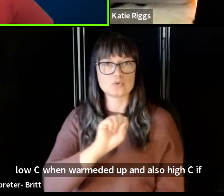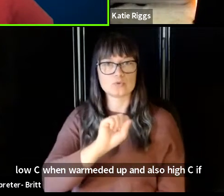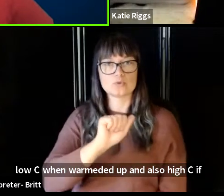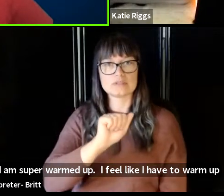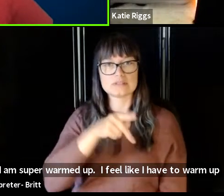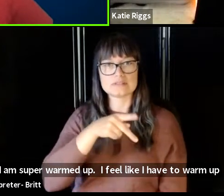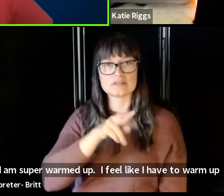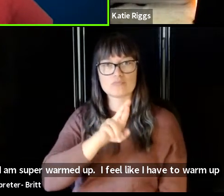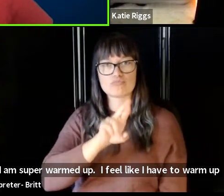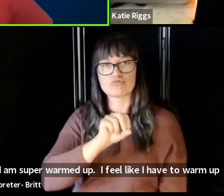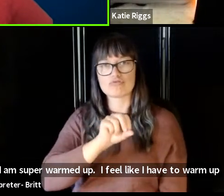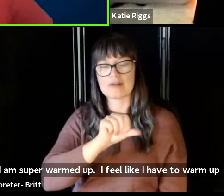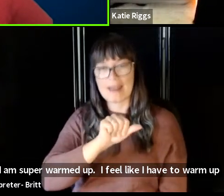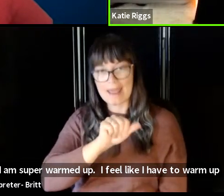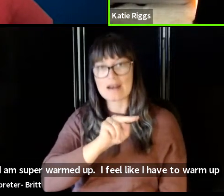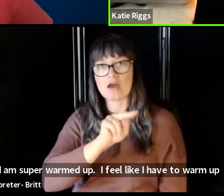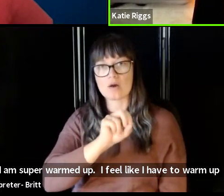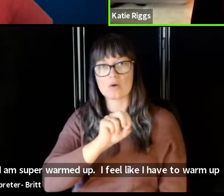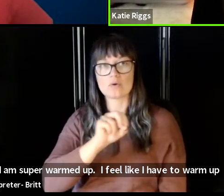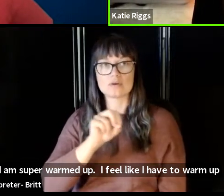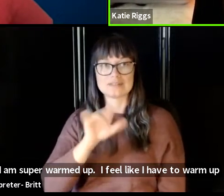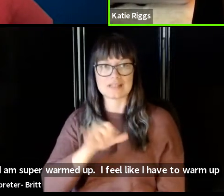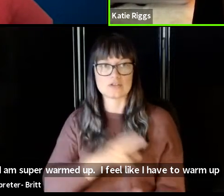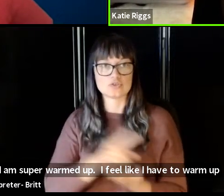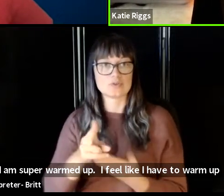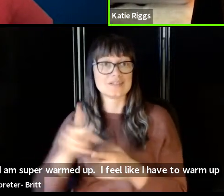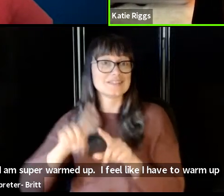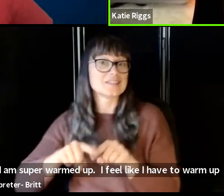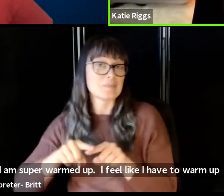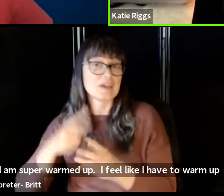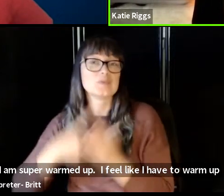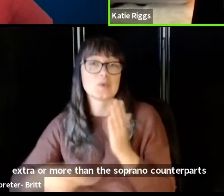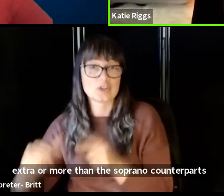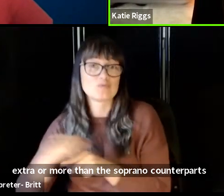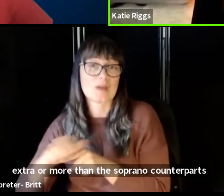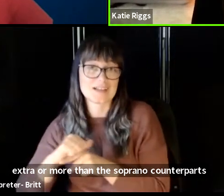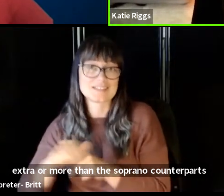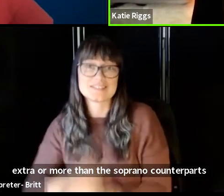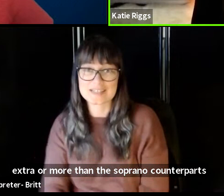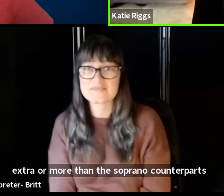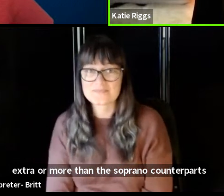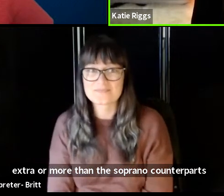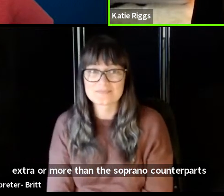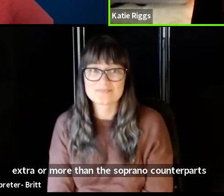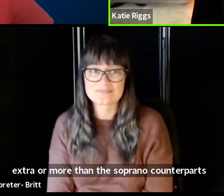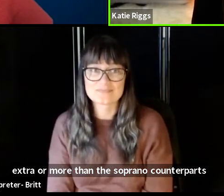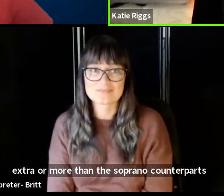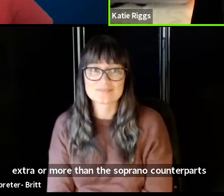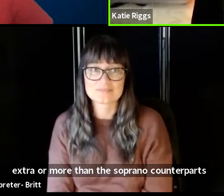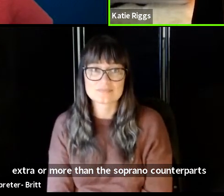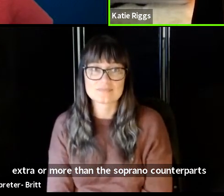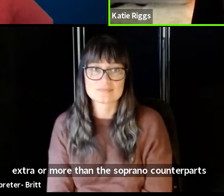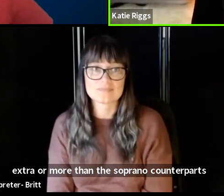true? It depends upon what you're practicing. Period.